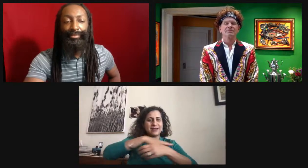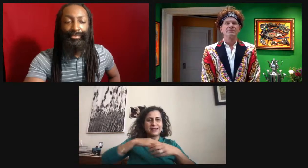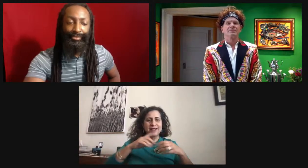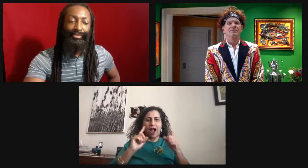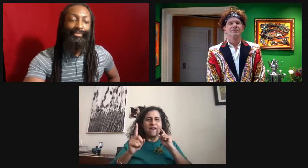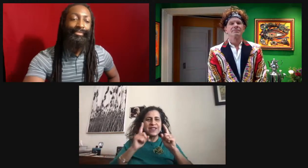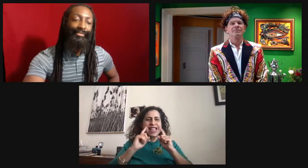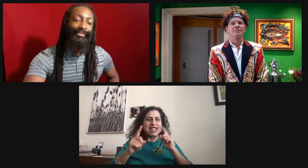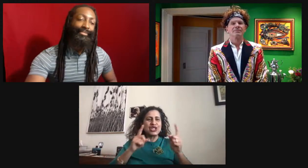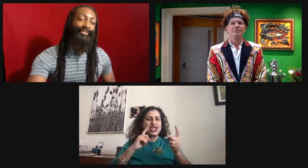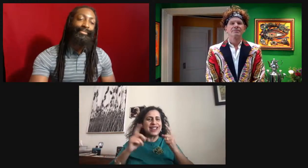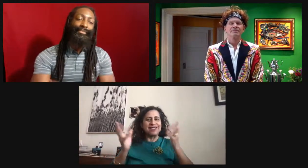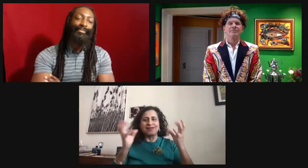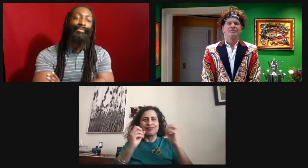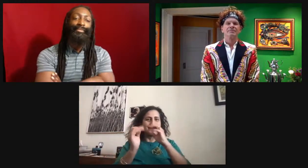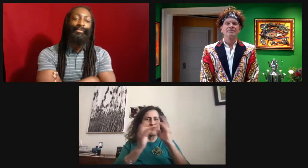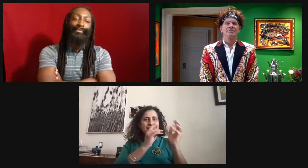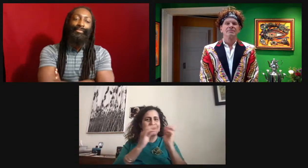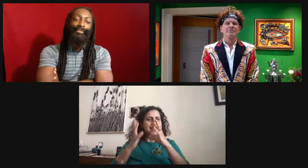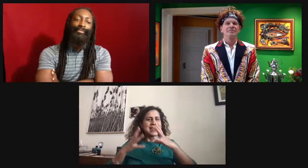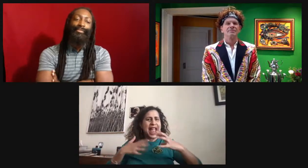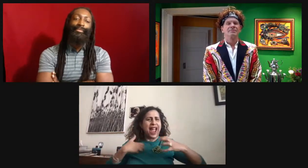It's about, you know, a deaf moment in deaf space.